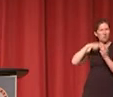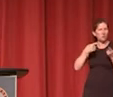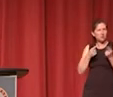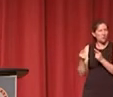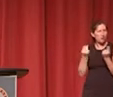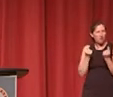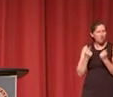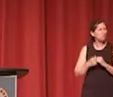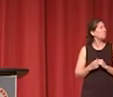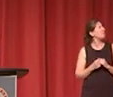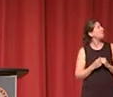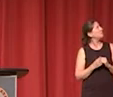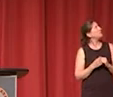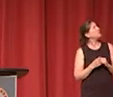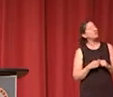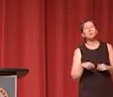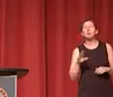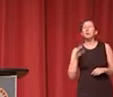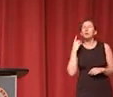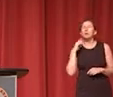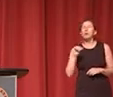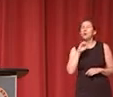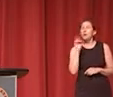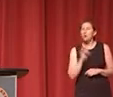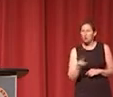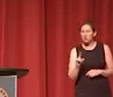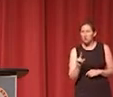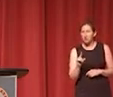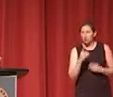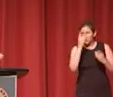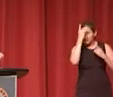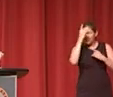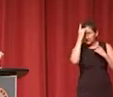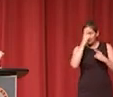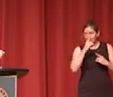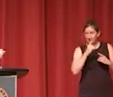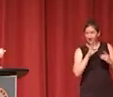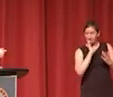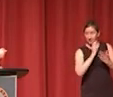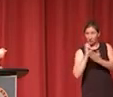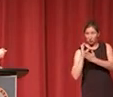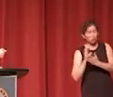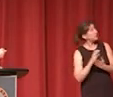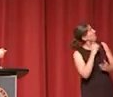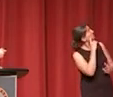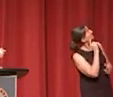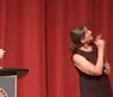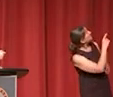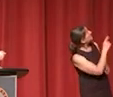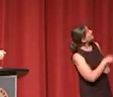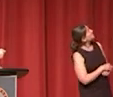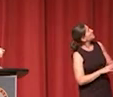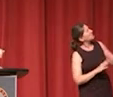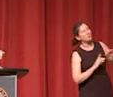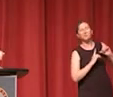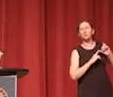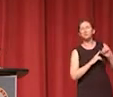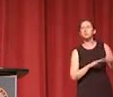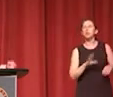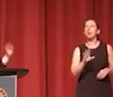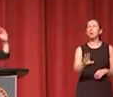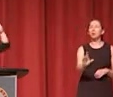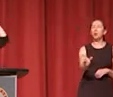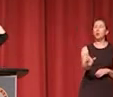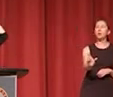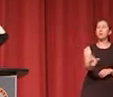With Alzheimer's disease, if you look at these pictures on the slide, on the left-hand side is a picture of a normal brain,